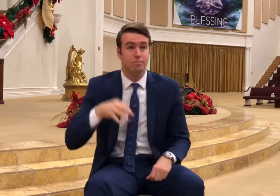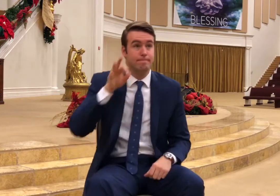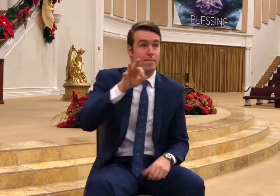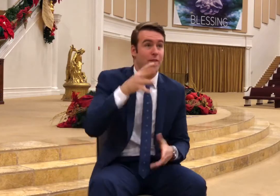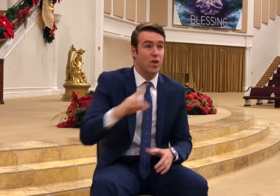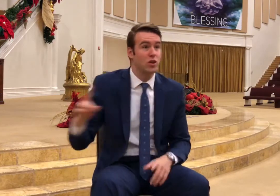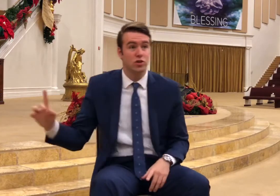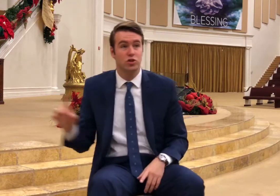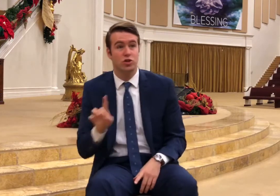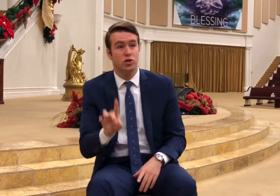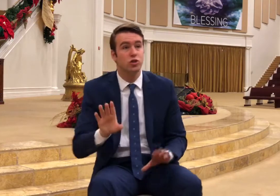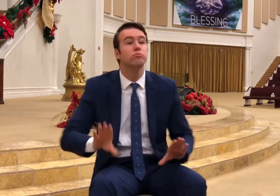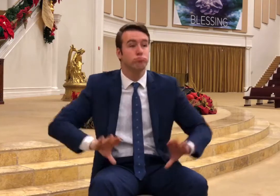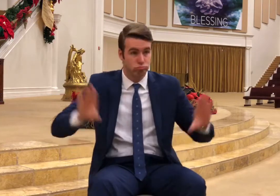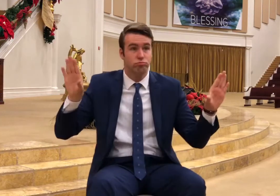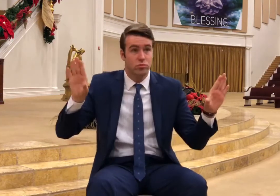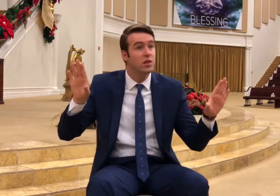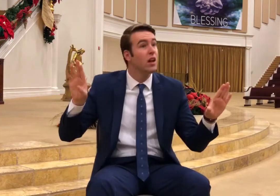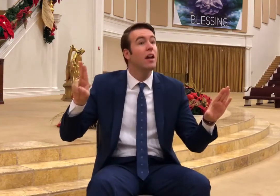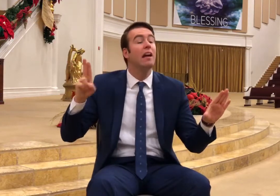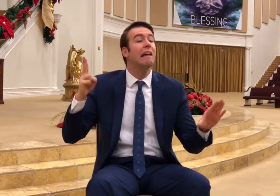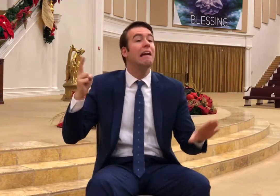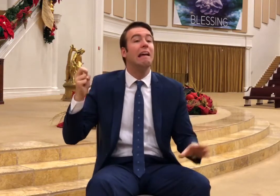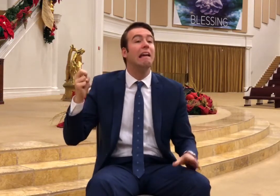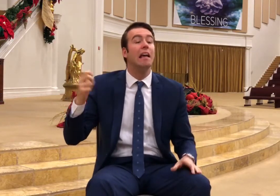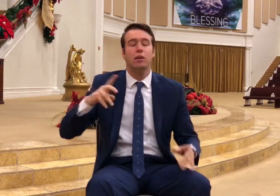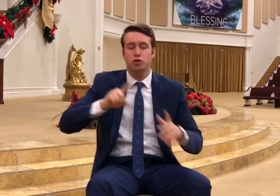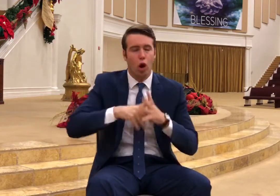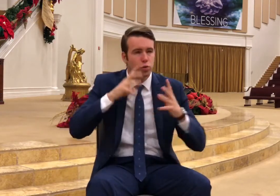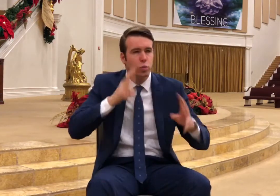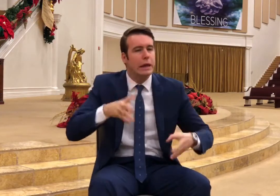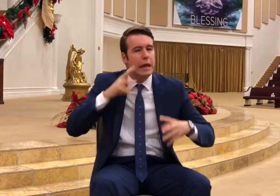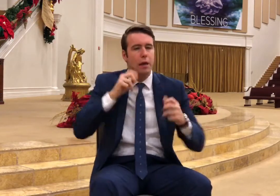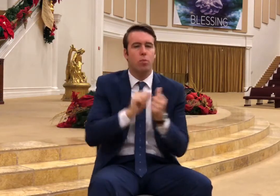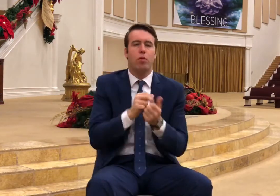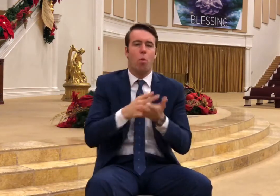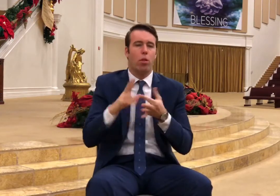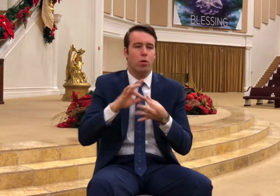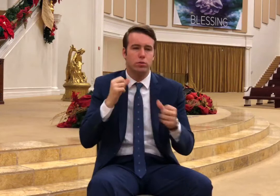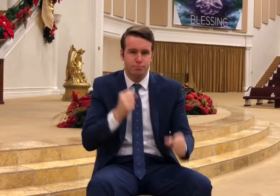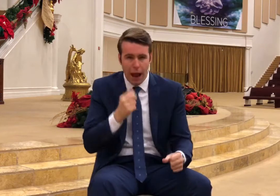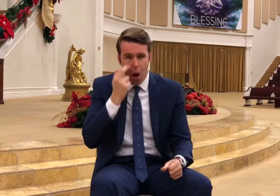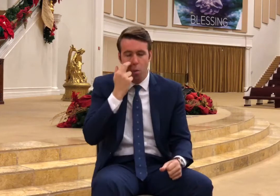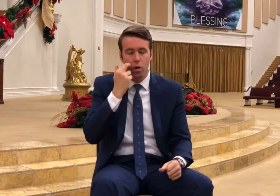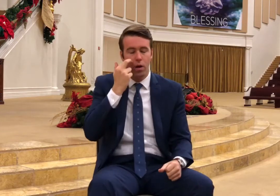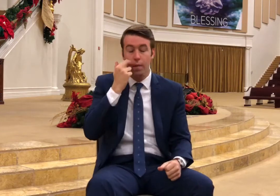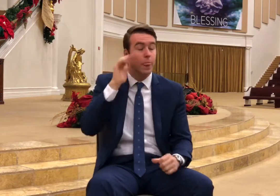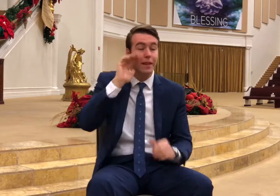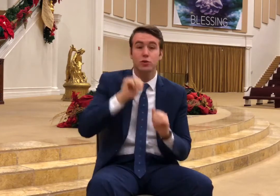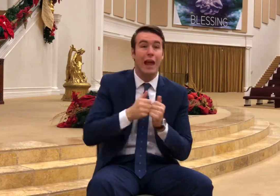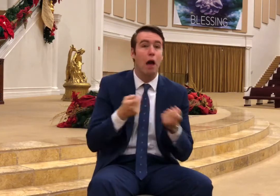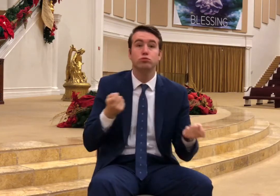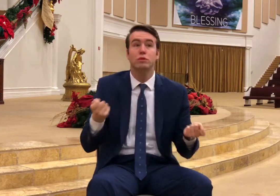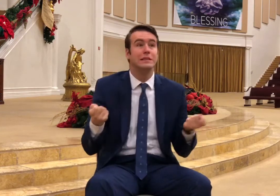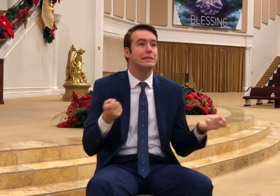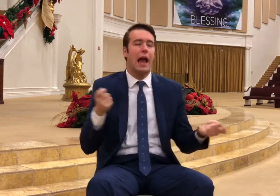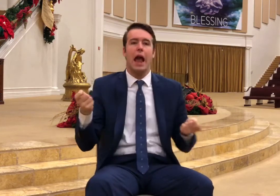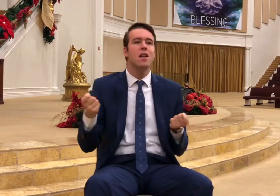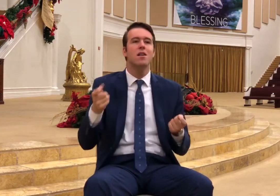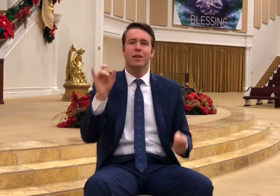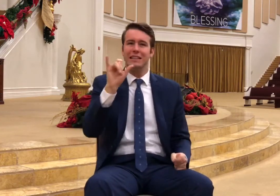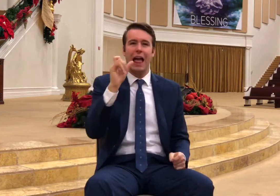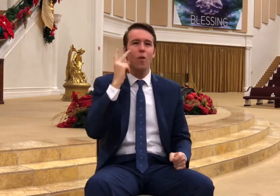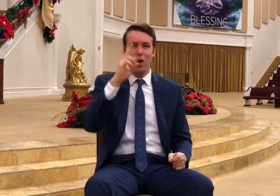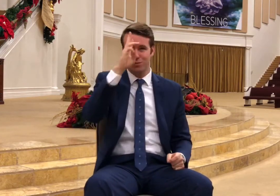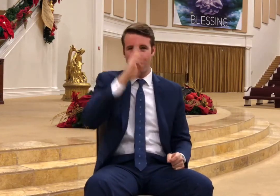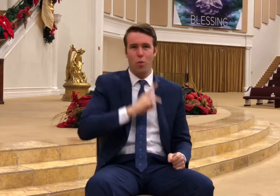preaching. At one point, he got to weeping under the power of the Holy Ghost, and he didn't know how to contain it. So it was like watching